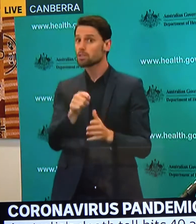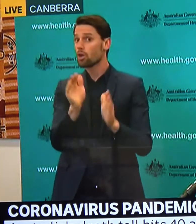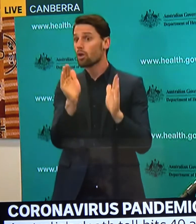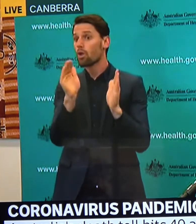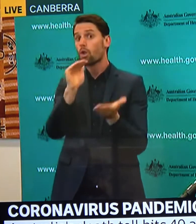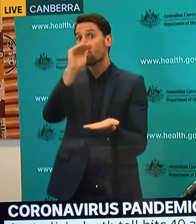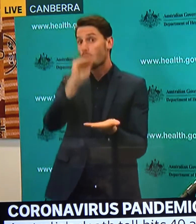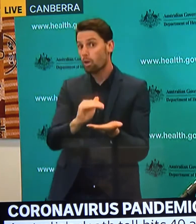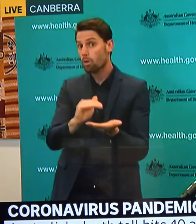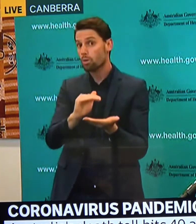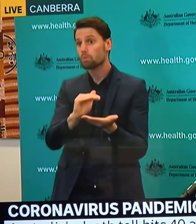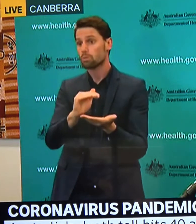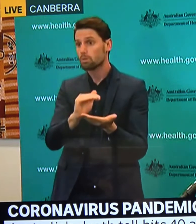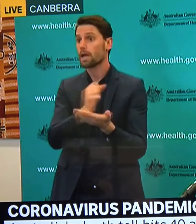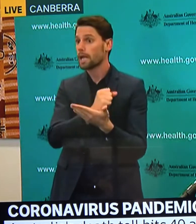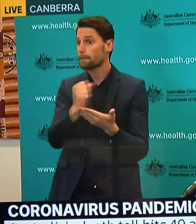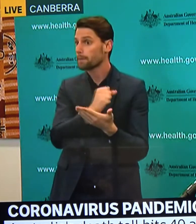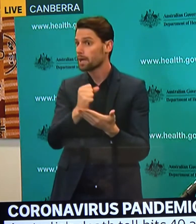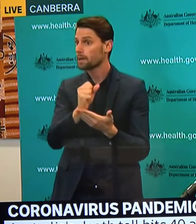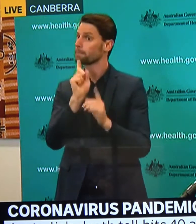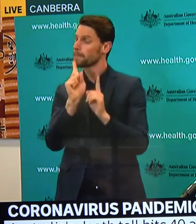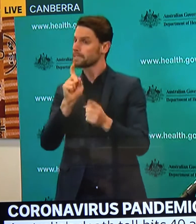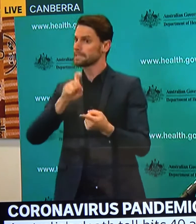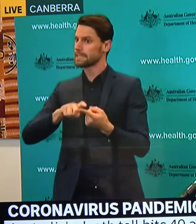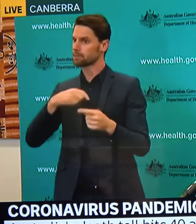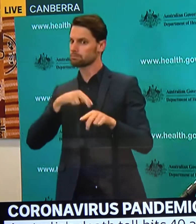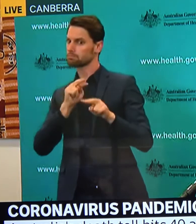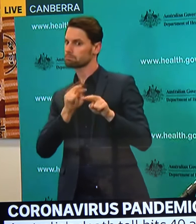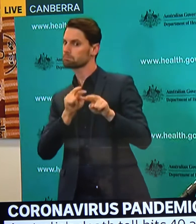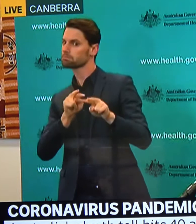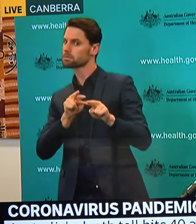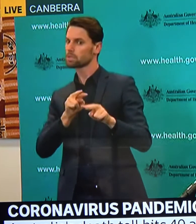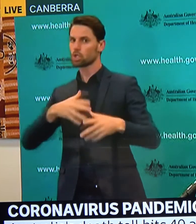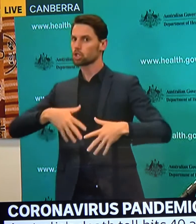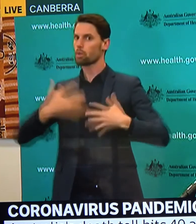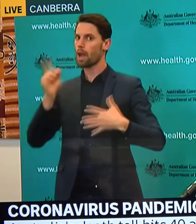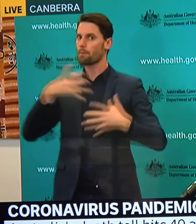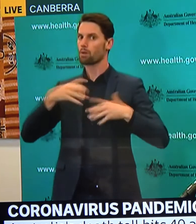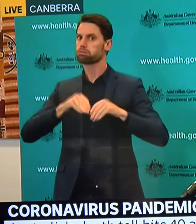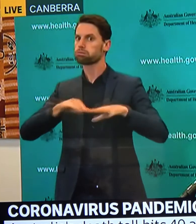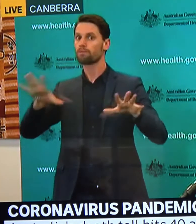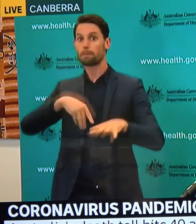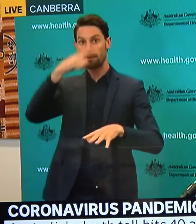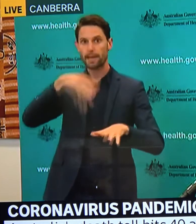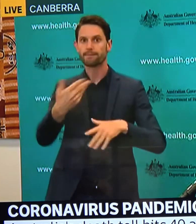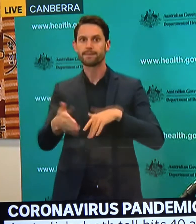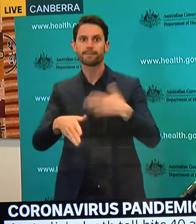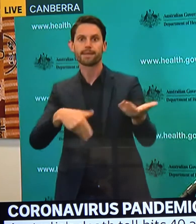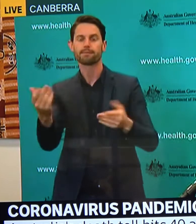small proportion, but that's the component of the epidemic that we are most concerned about as we go